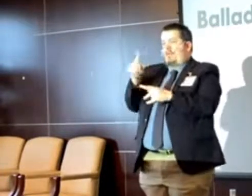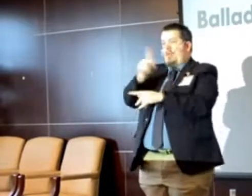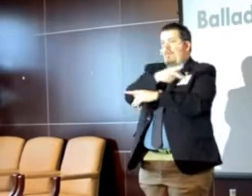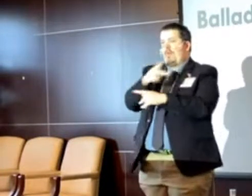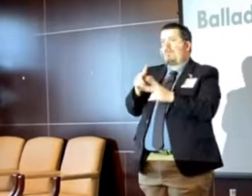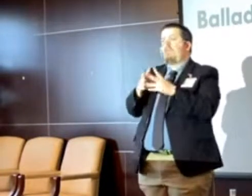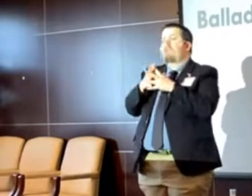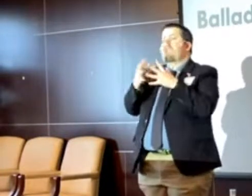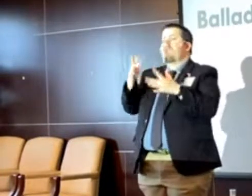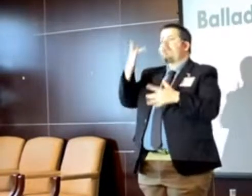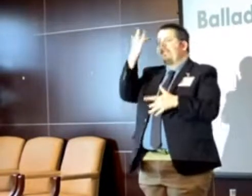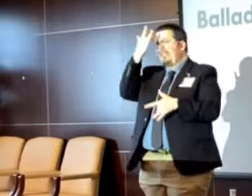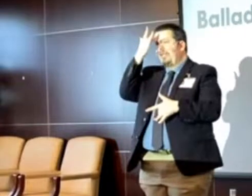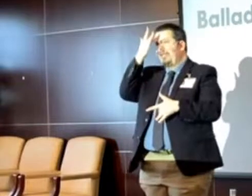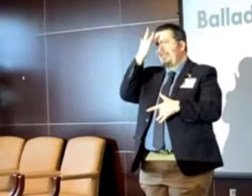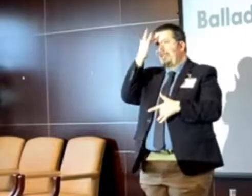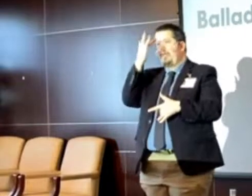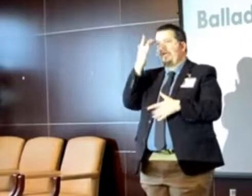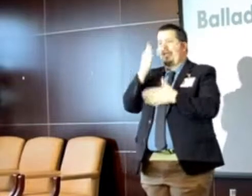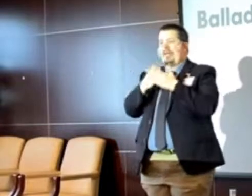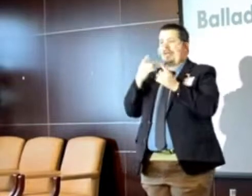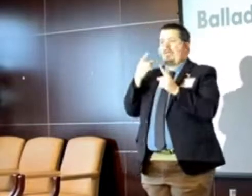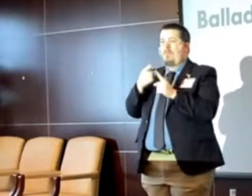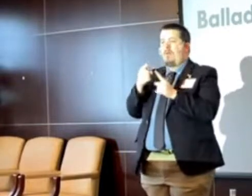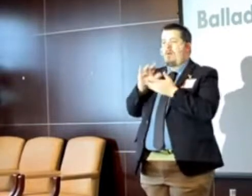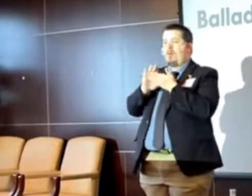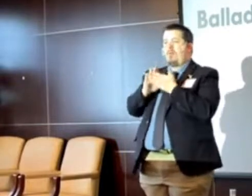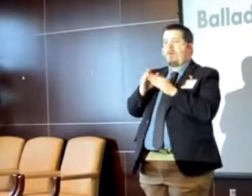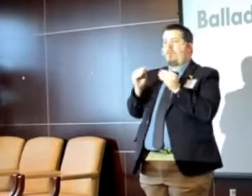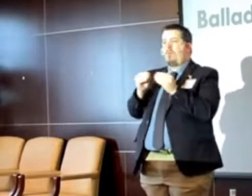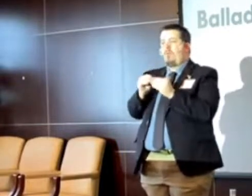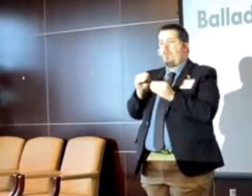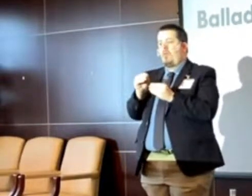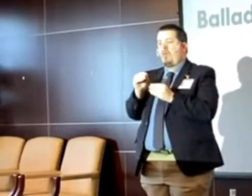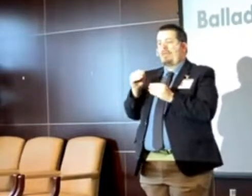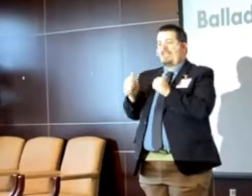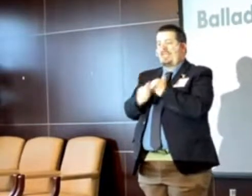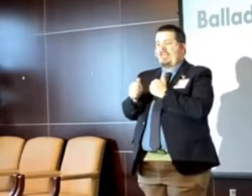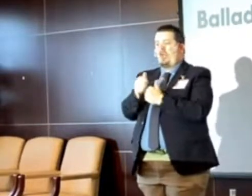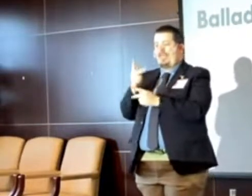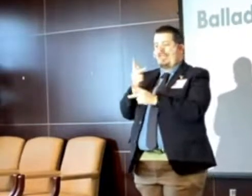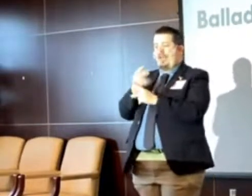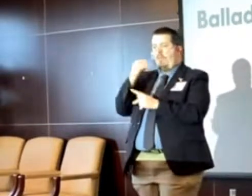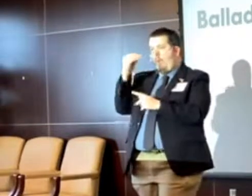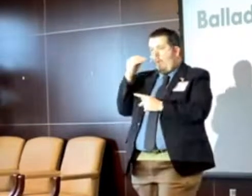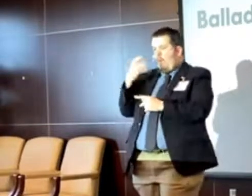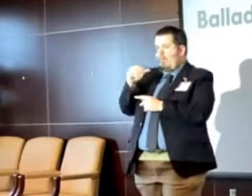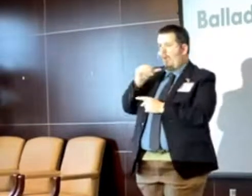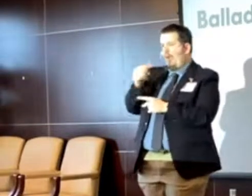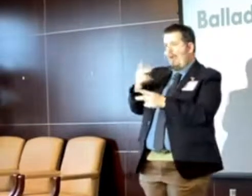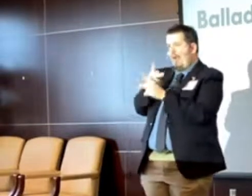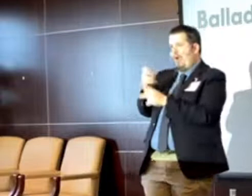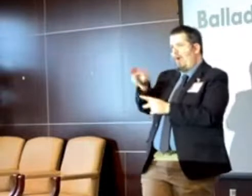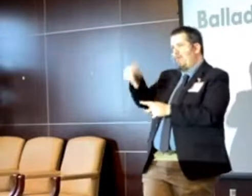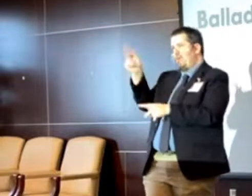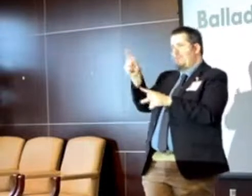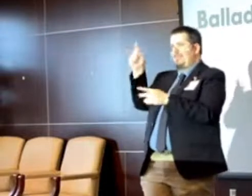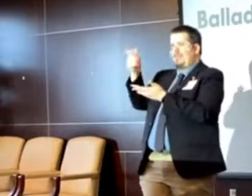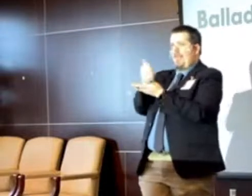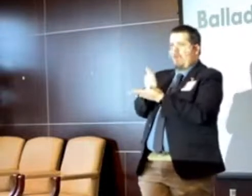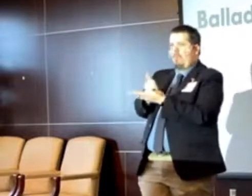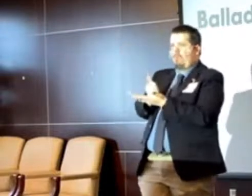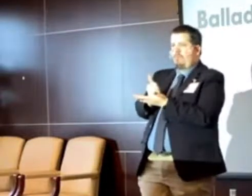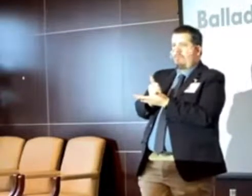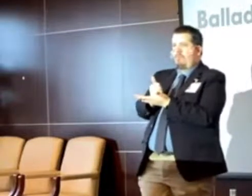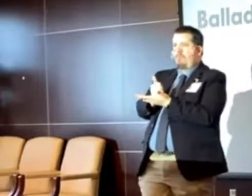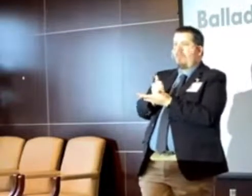who are very sick, there's a point beyond which it becomes more risky to keep these people at home and not take care of the people that need help. And